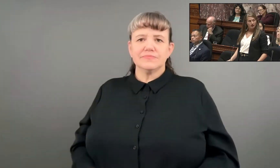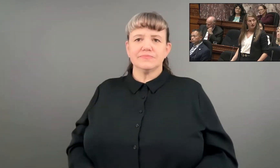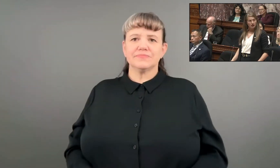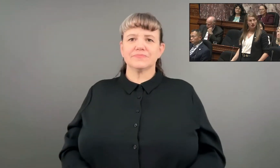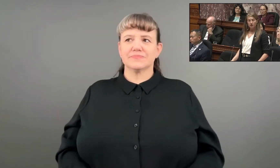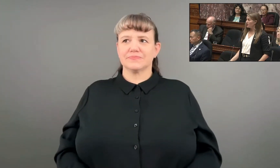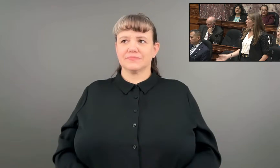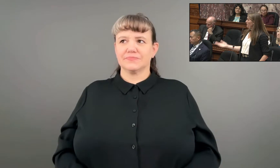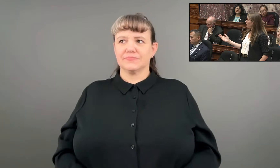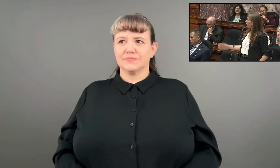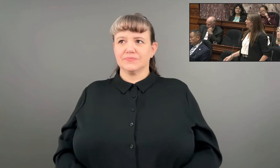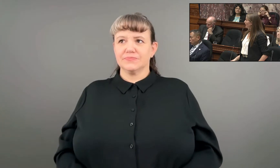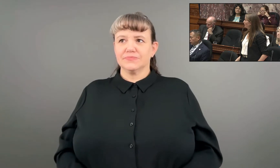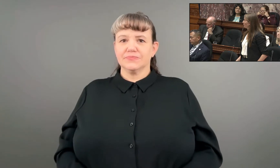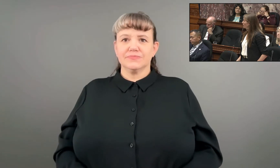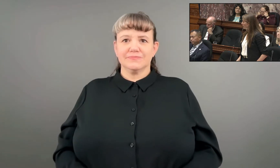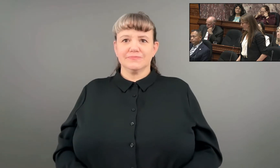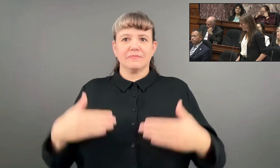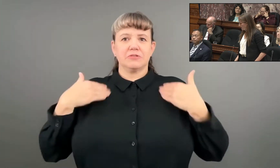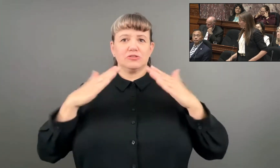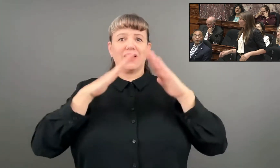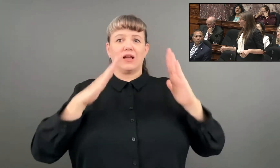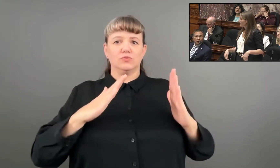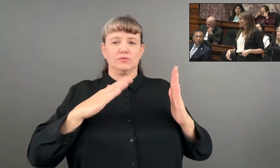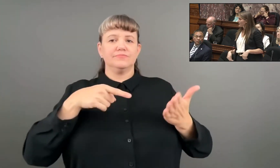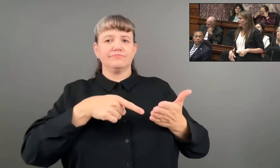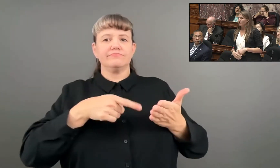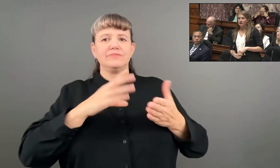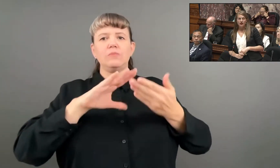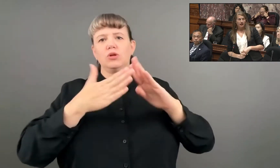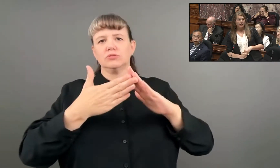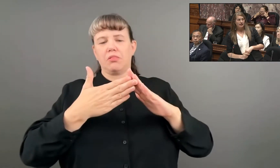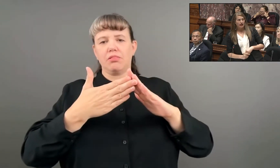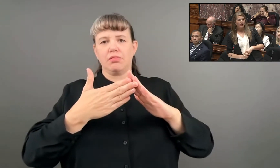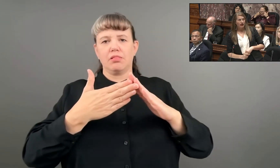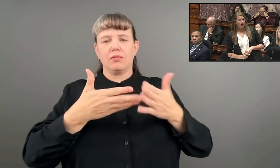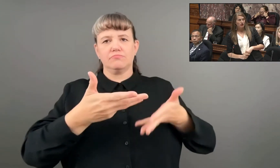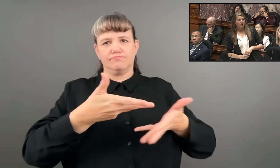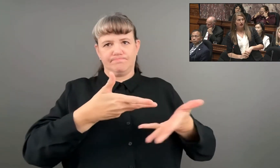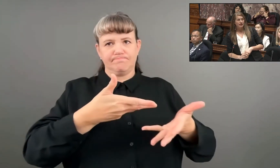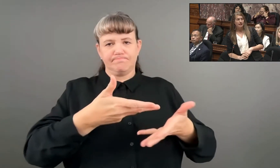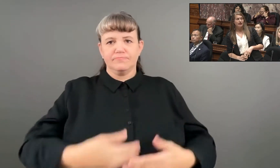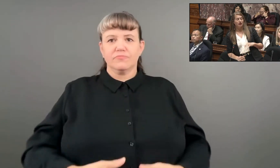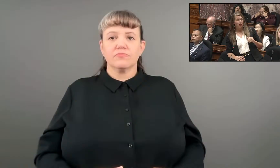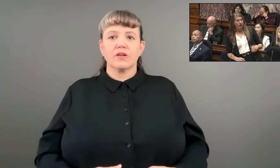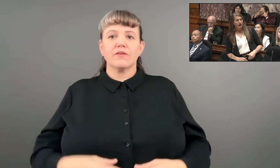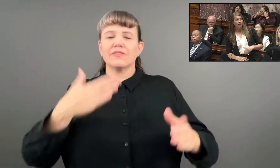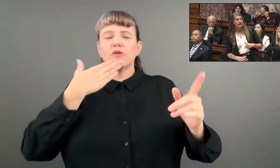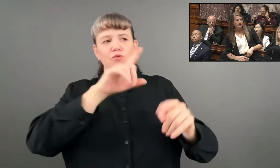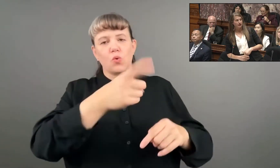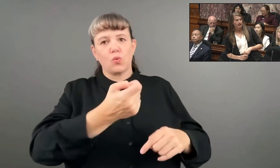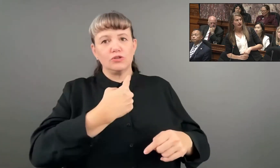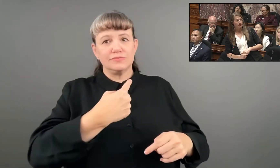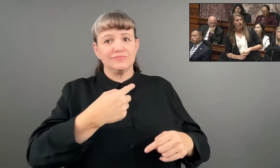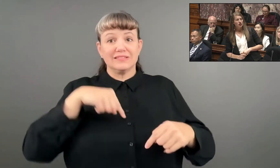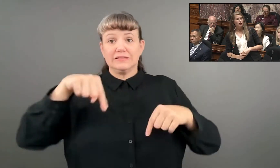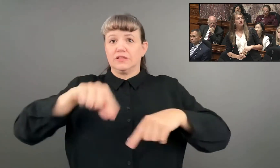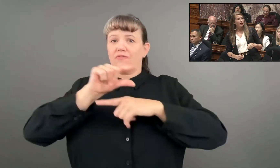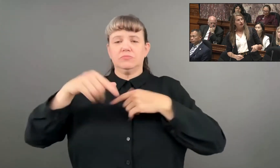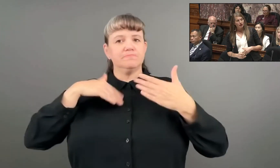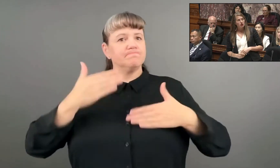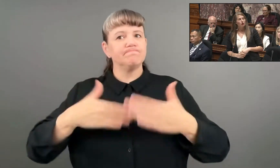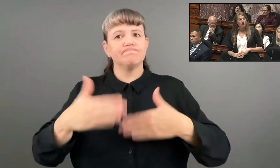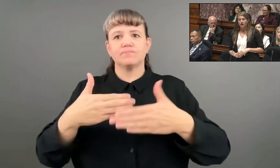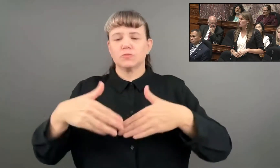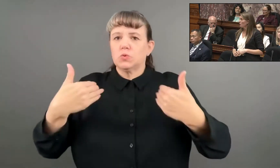Thank you very much, Mr. Speaker, and thank you for the question. This is a government that has taken the housing crisis incredibly seriously,